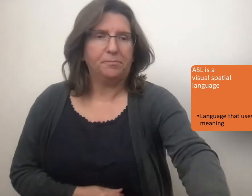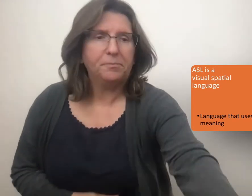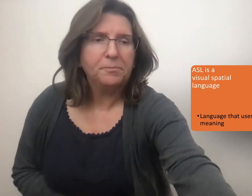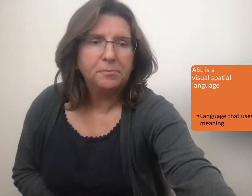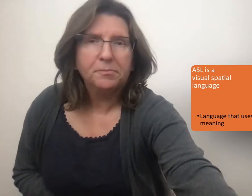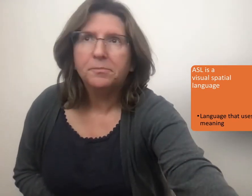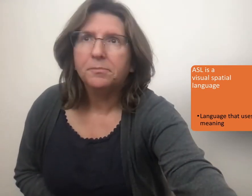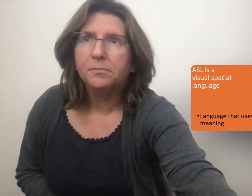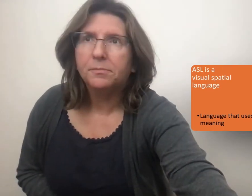movement.